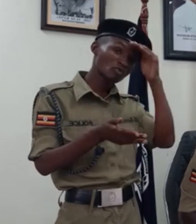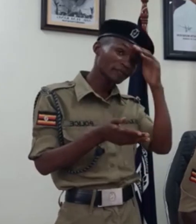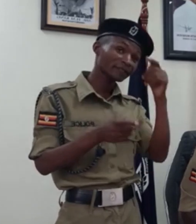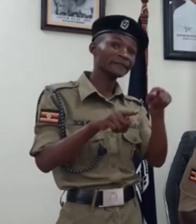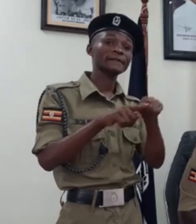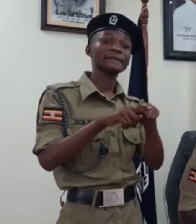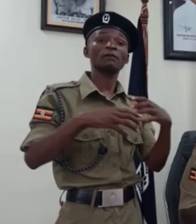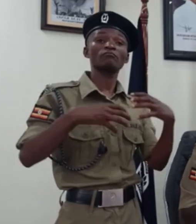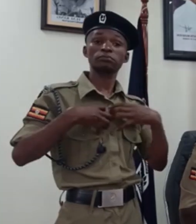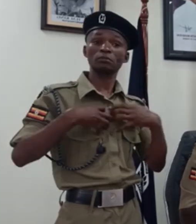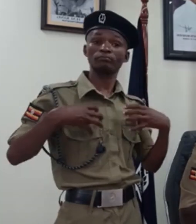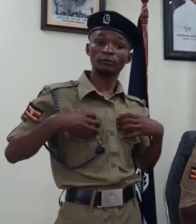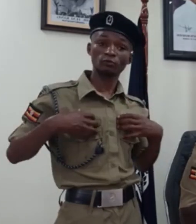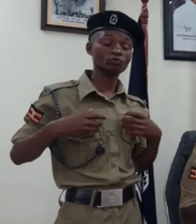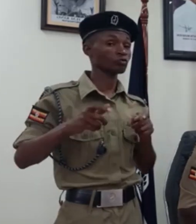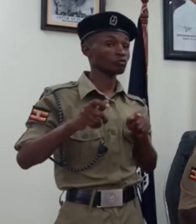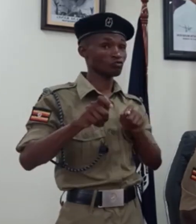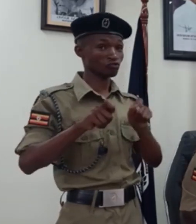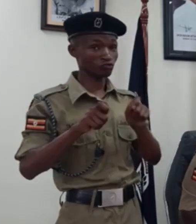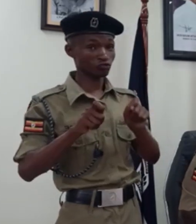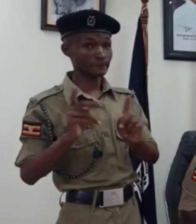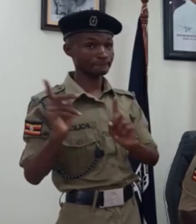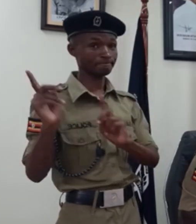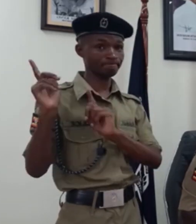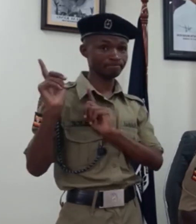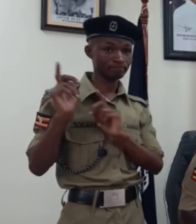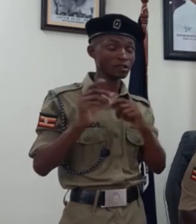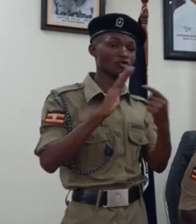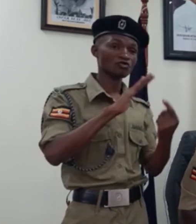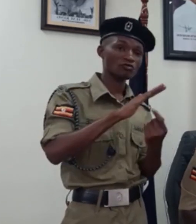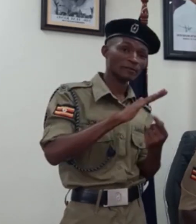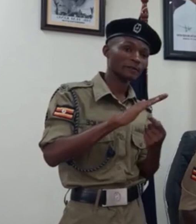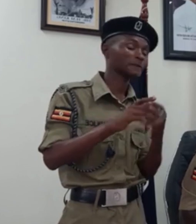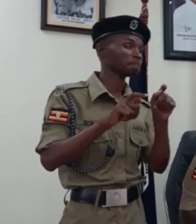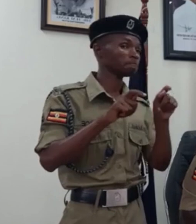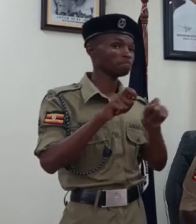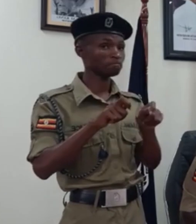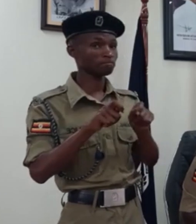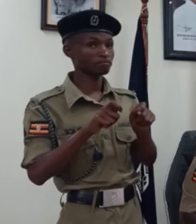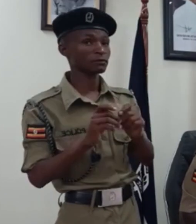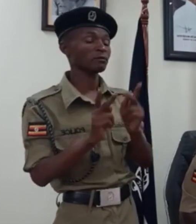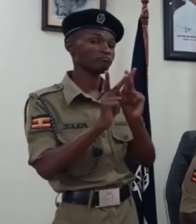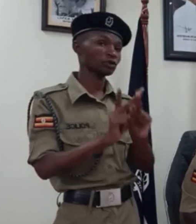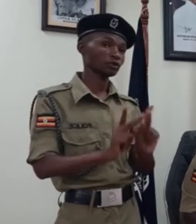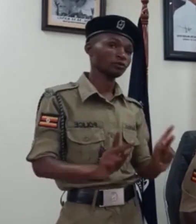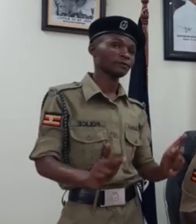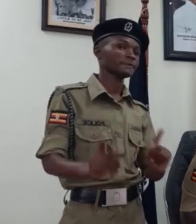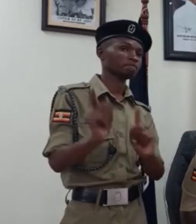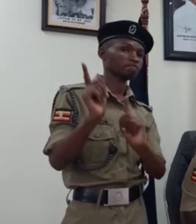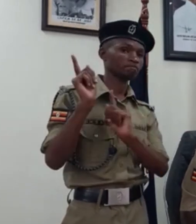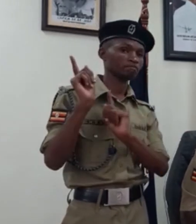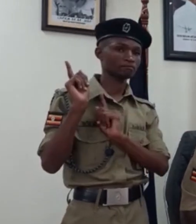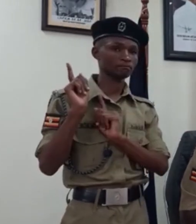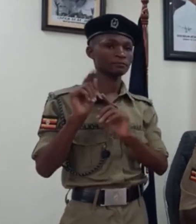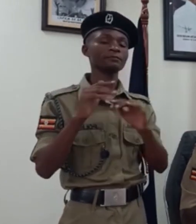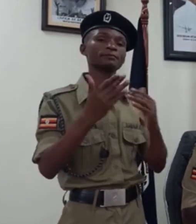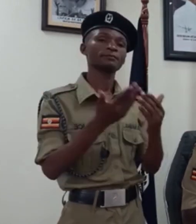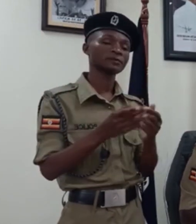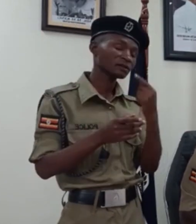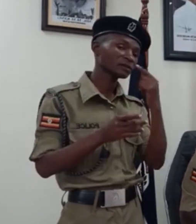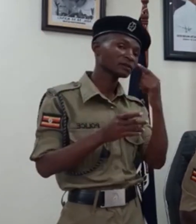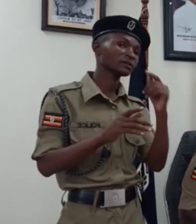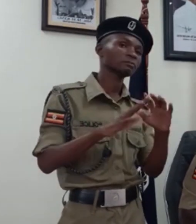ey'okwewala ekirwadde kya COVID. Tulina abasirikale okuva mu poliisi n'aba military